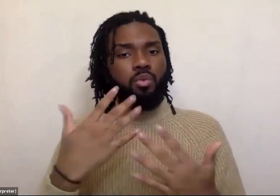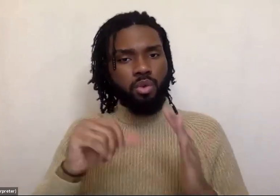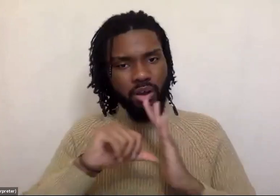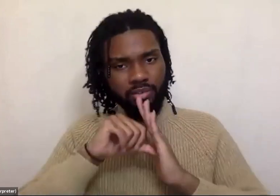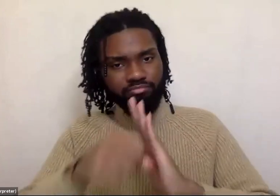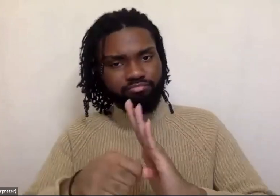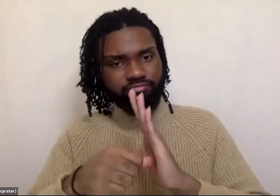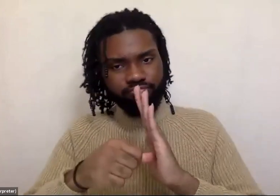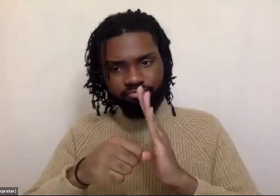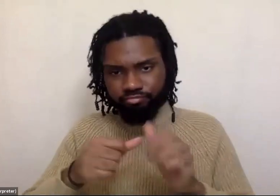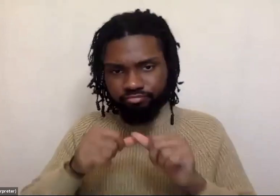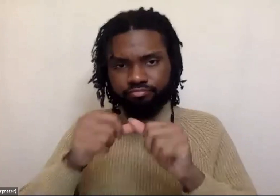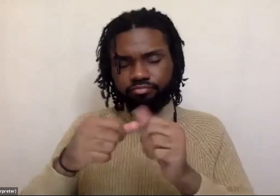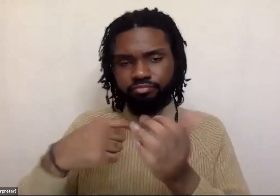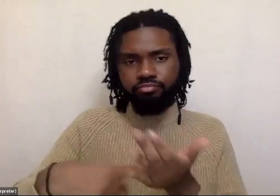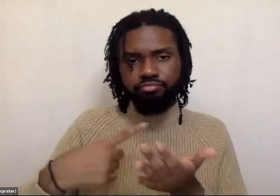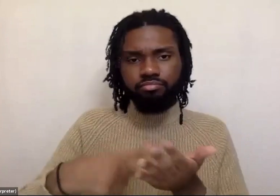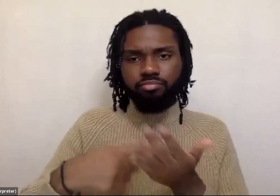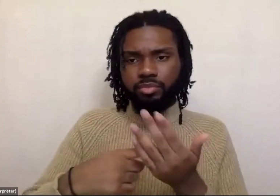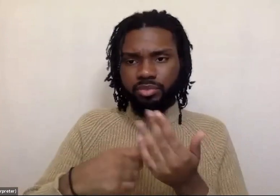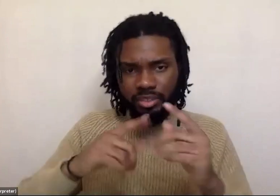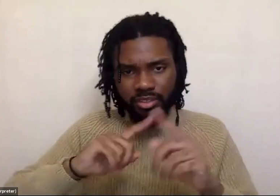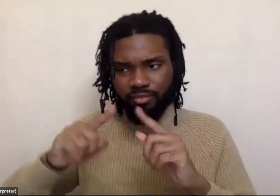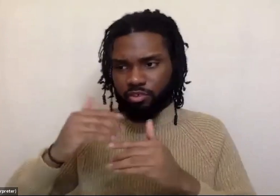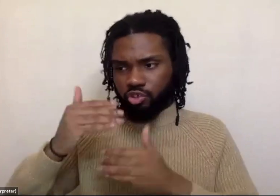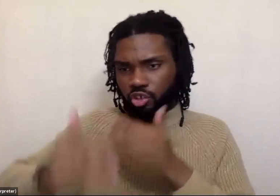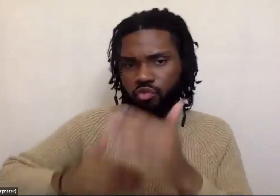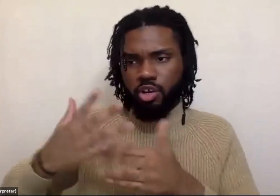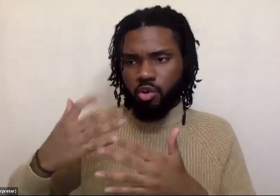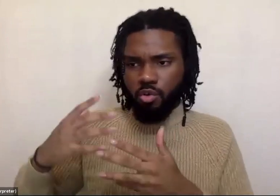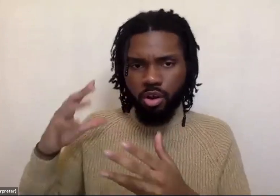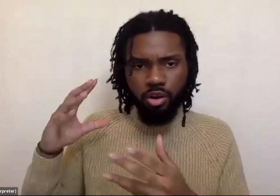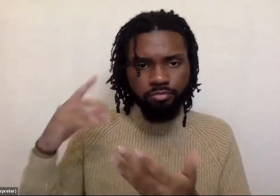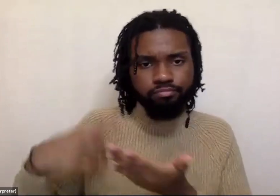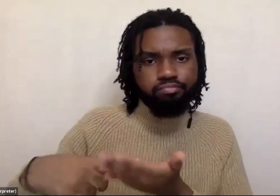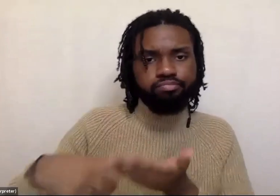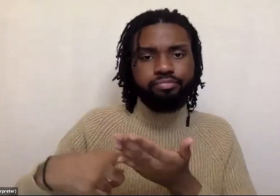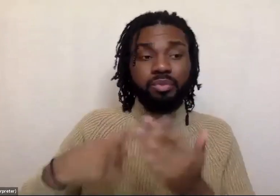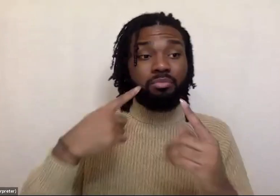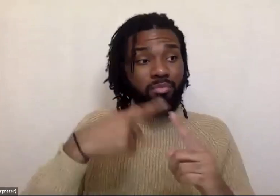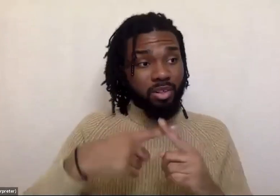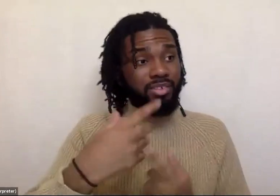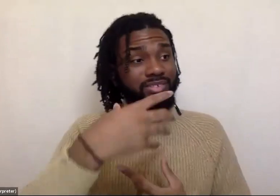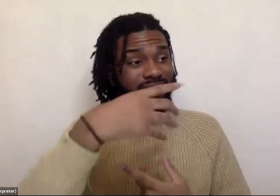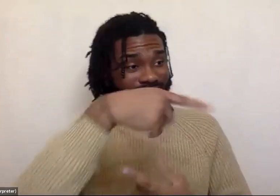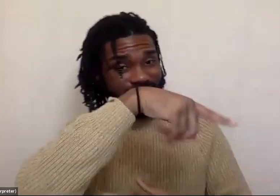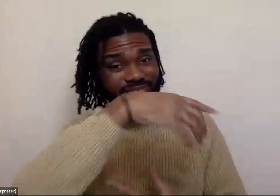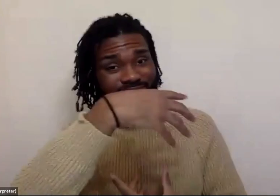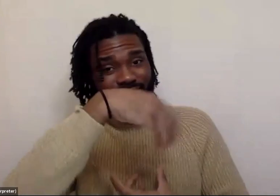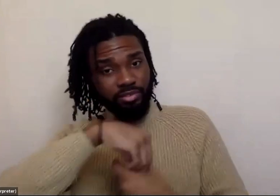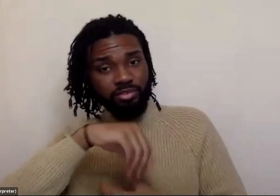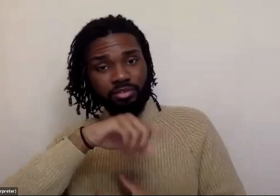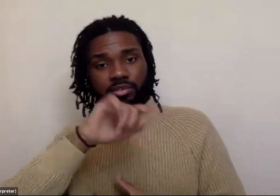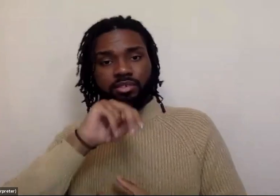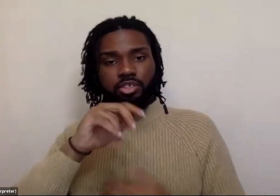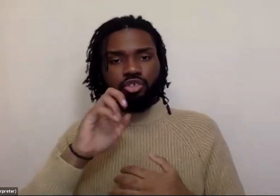discussion, we're continuing the multi-generational discussion, and the Zinn Education Project is key to that discussion.